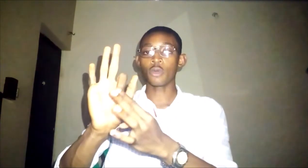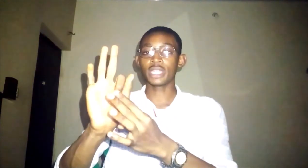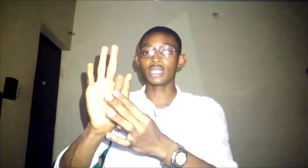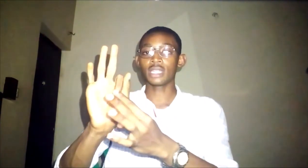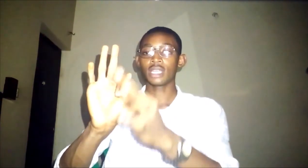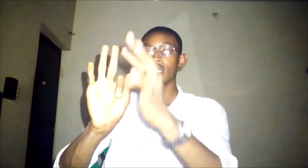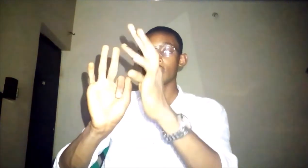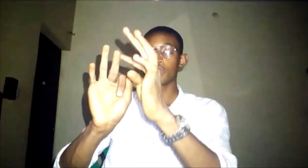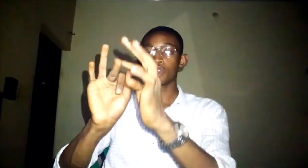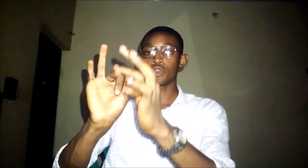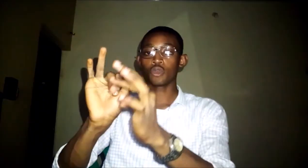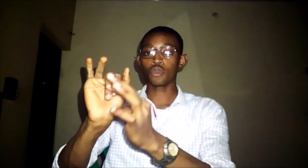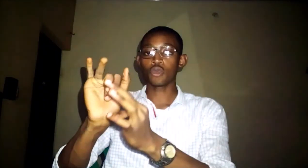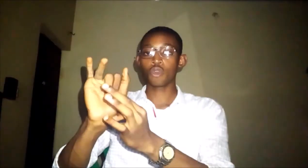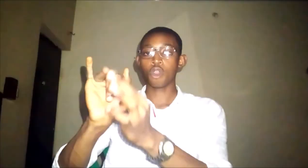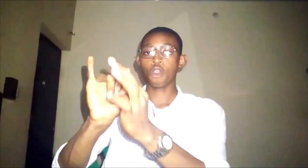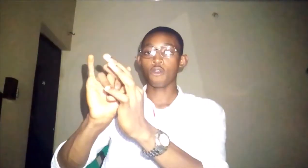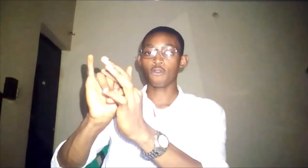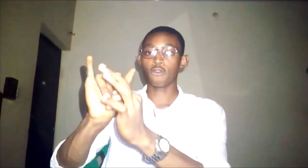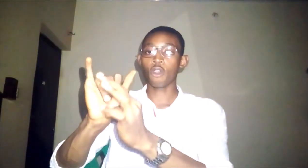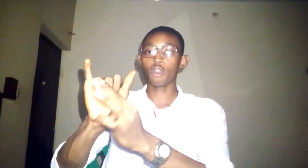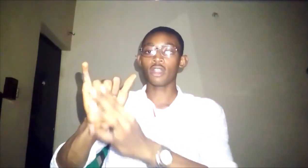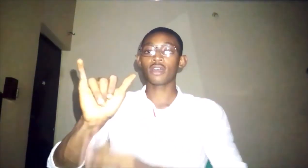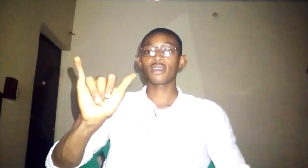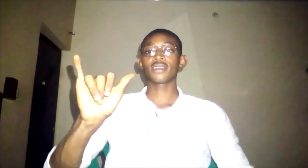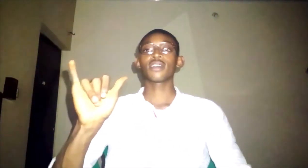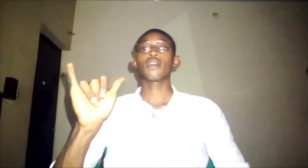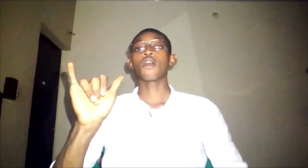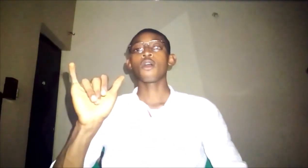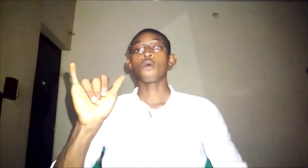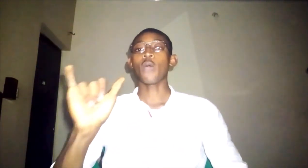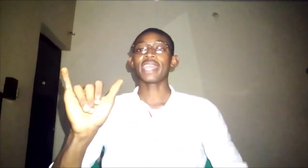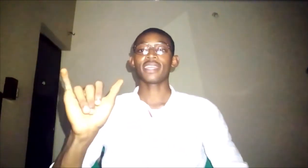going to fall. Why?